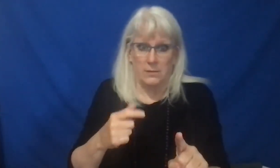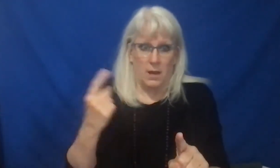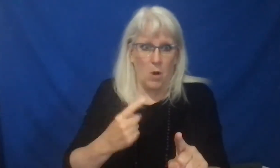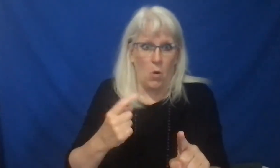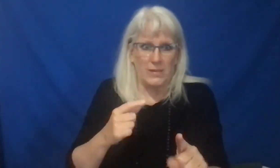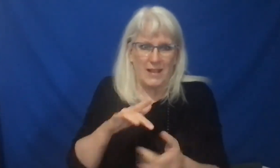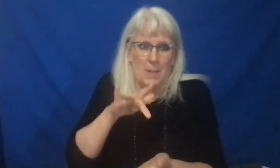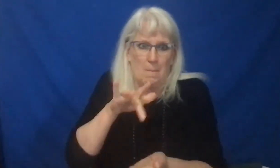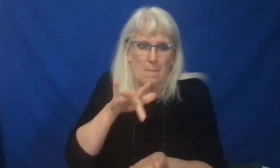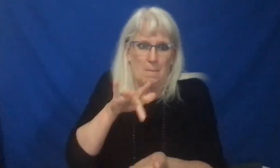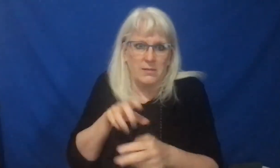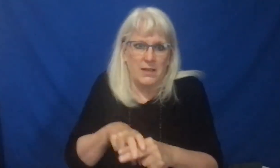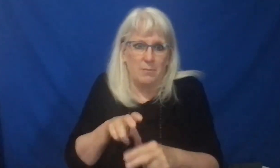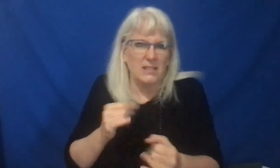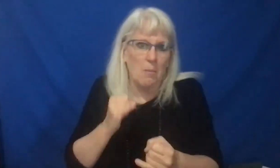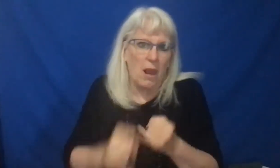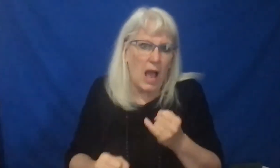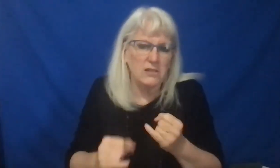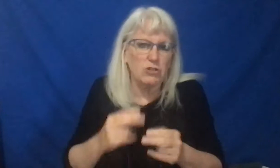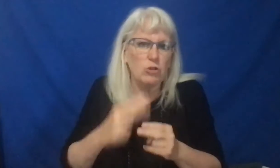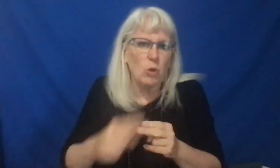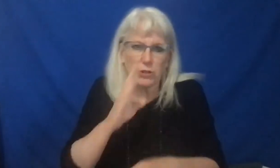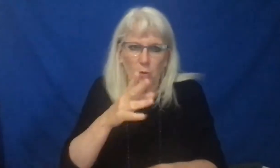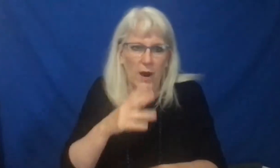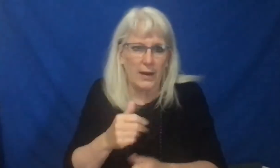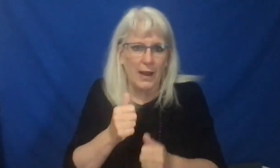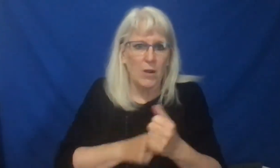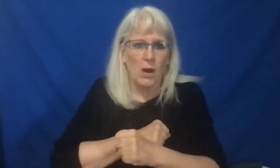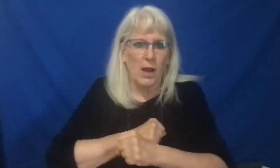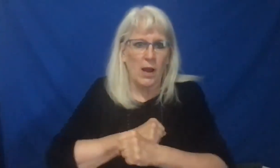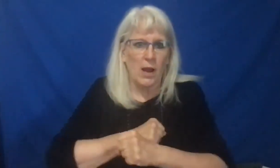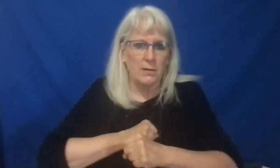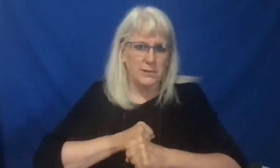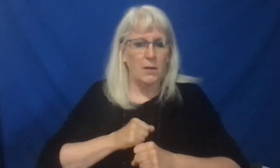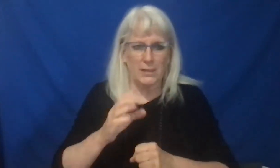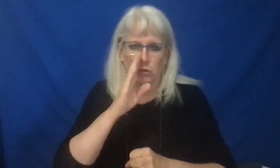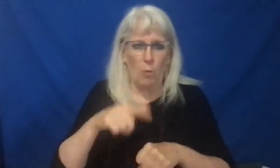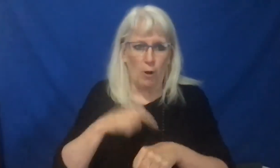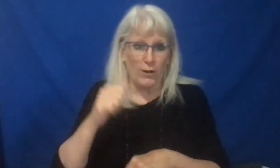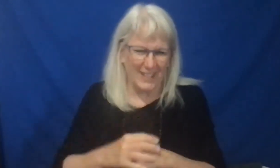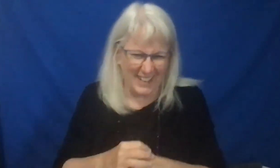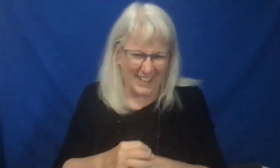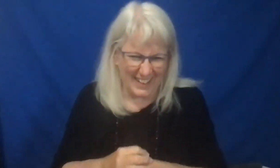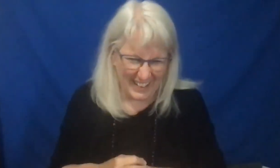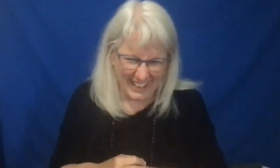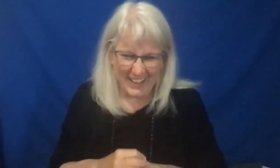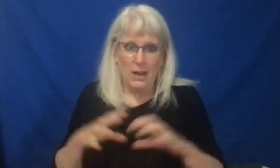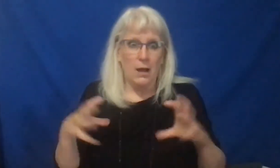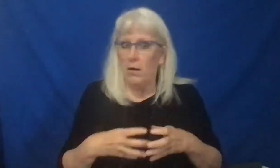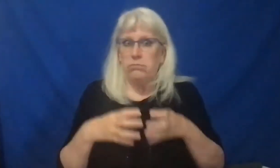middle seat in the back because everyone else had been sober for a lot longer than I did. And it was just a really magical experience to get to